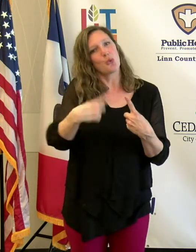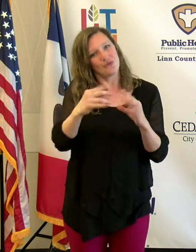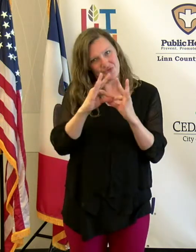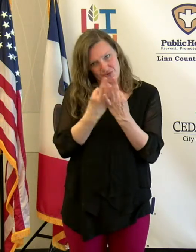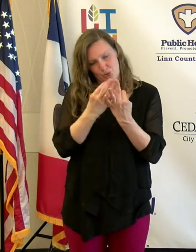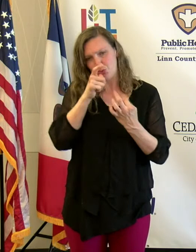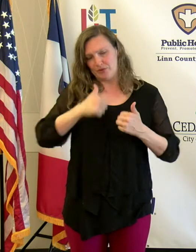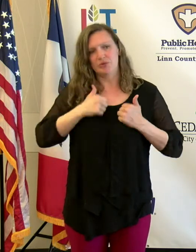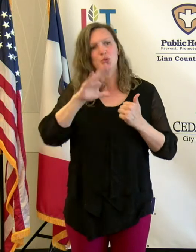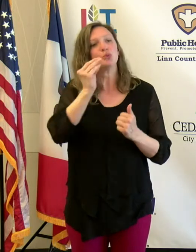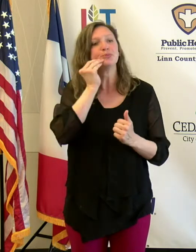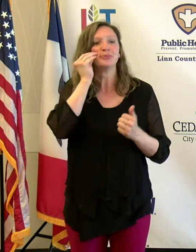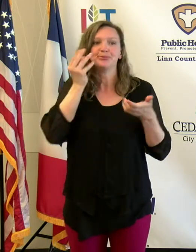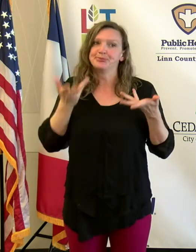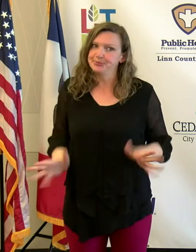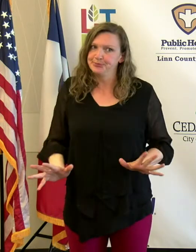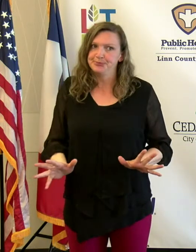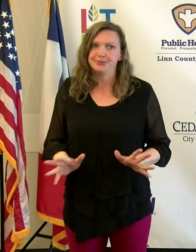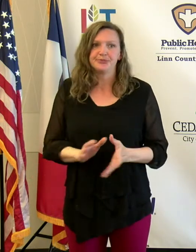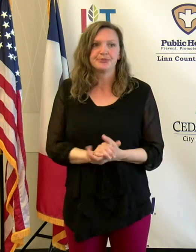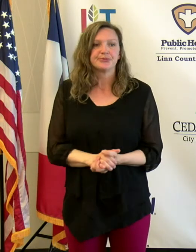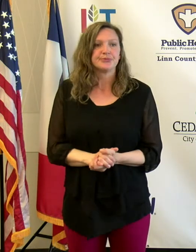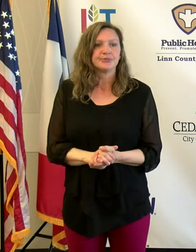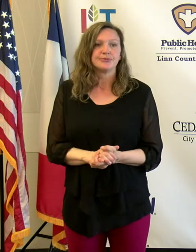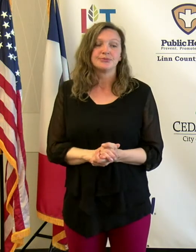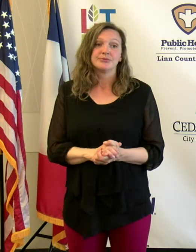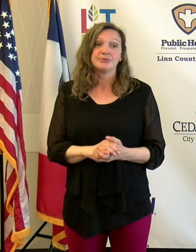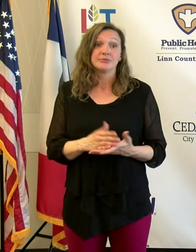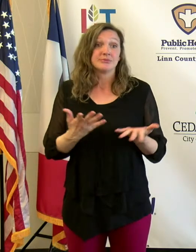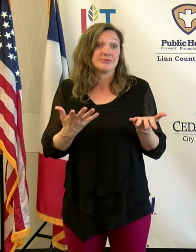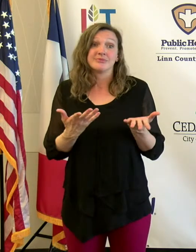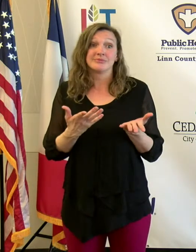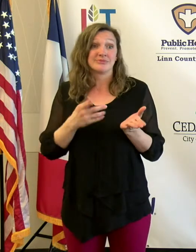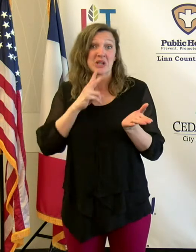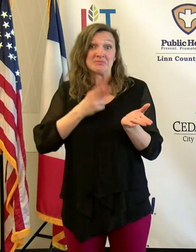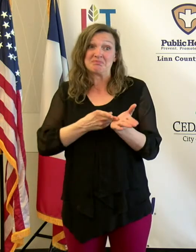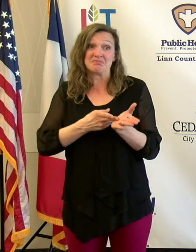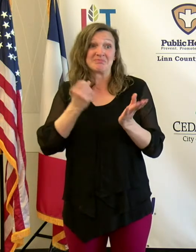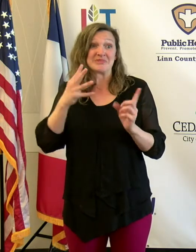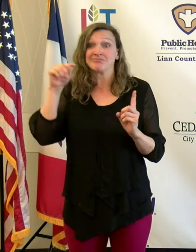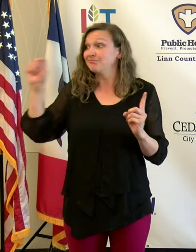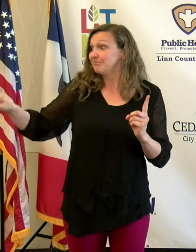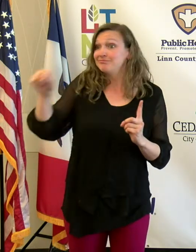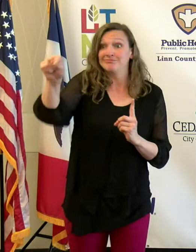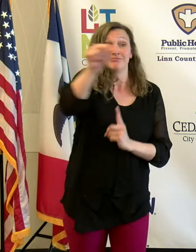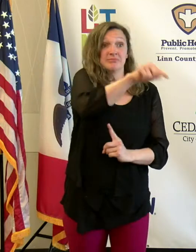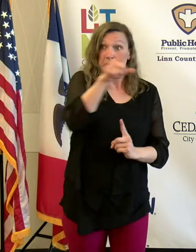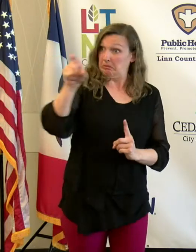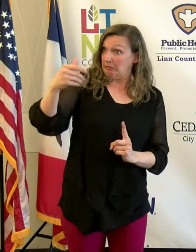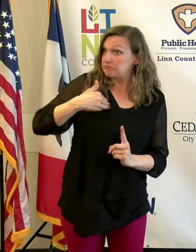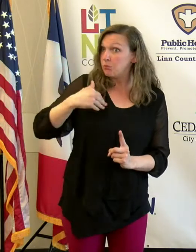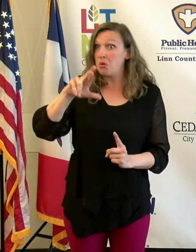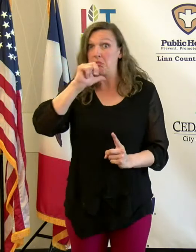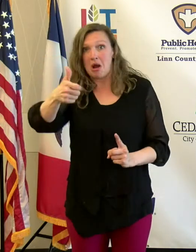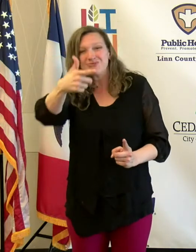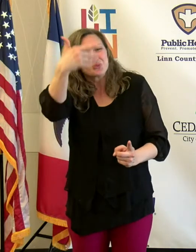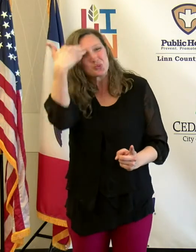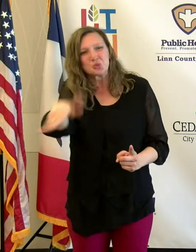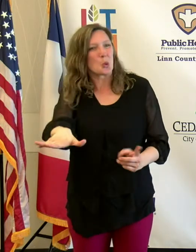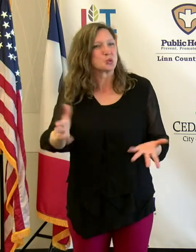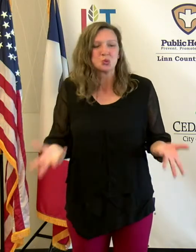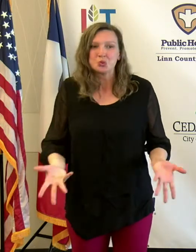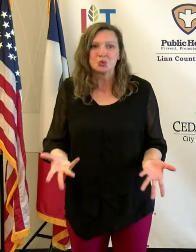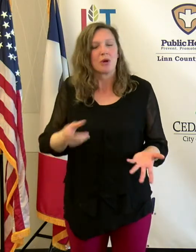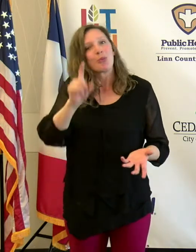COVID-19 does not know if you live in a rural or urban community. It doesn't care. You need to protect yourself,